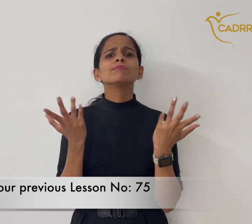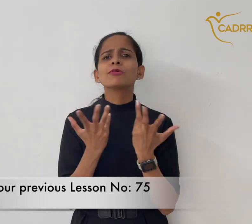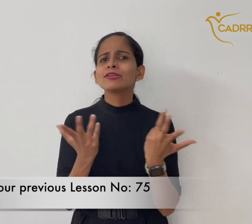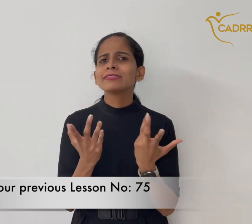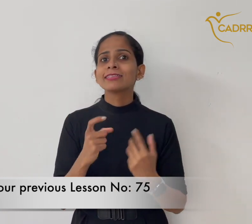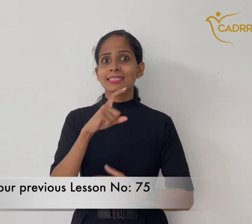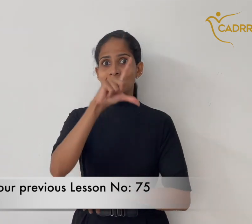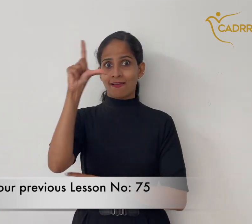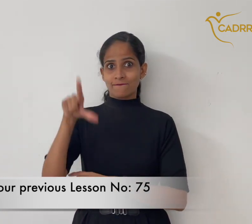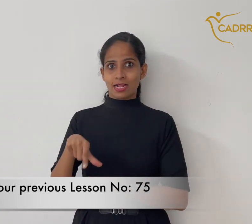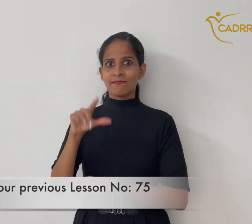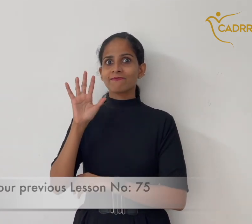Number